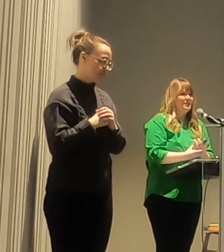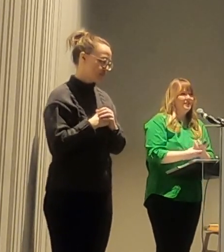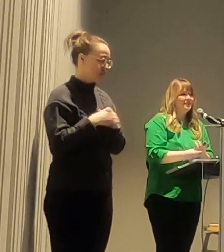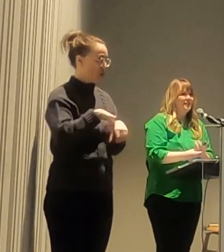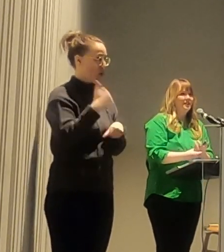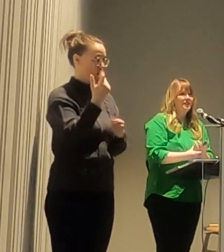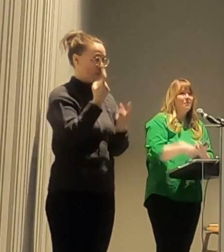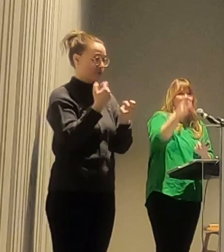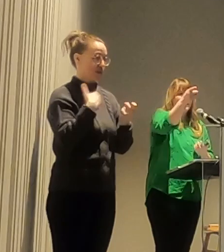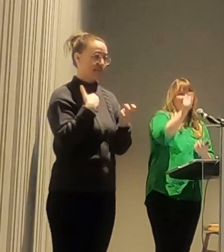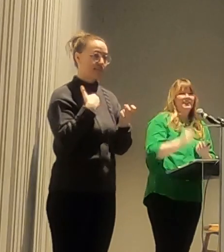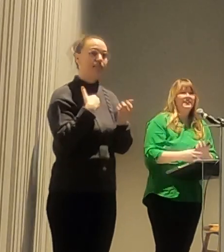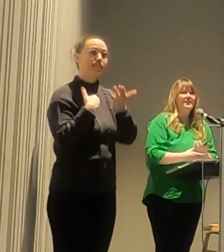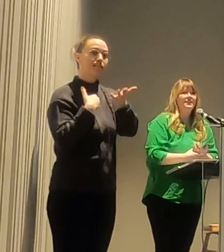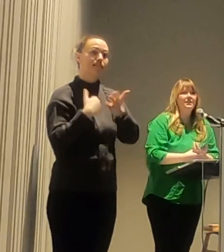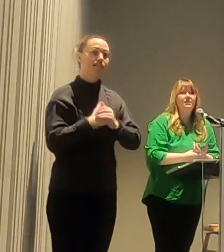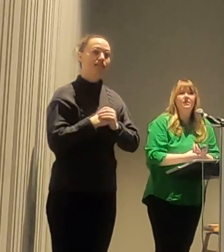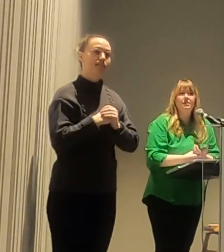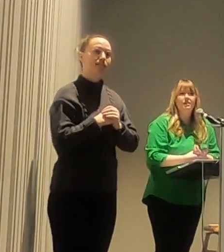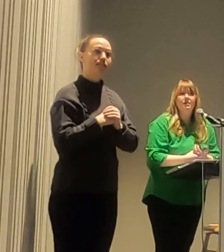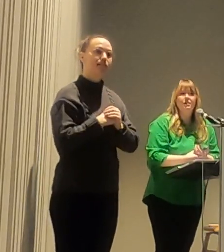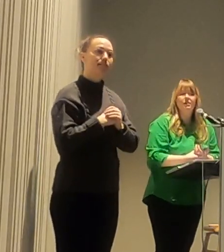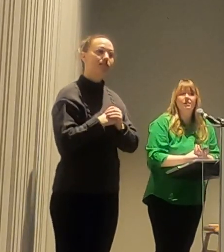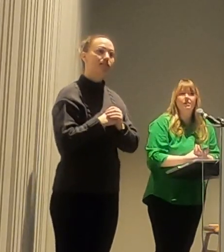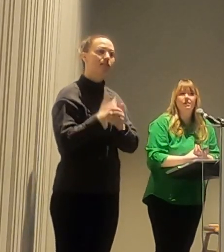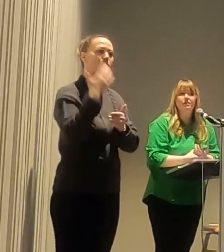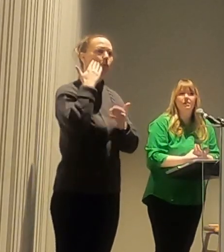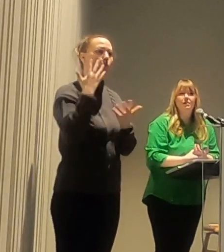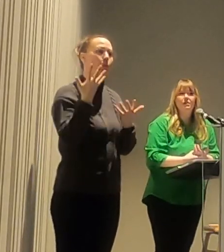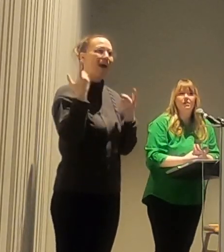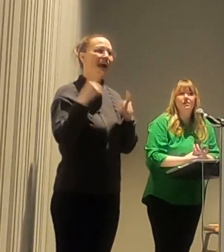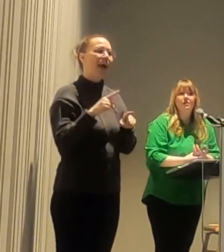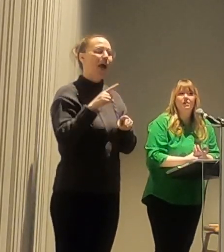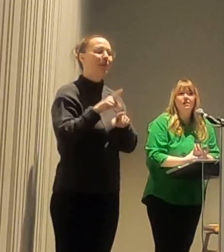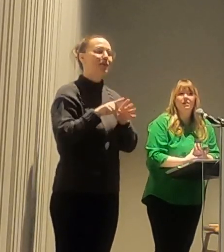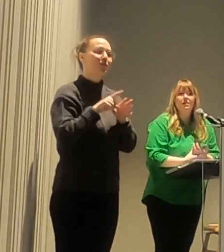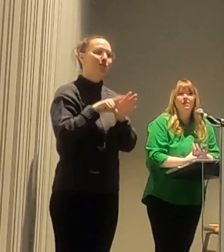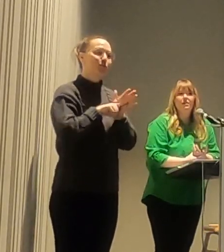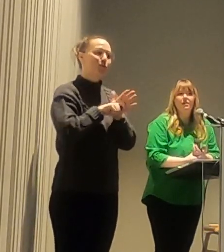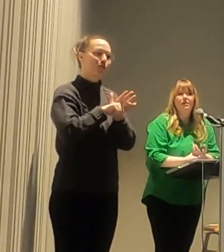Any other questions? Oh, yes. Do you know what happened to the worms after they